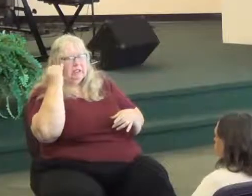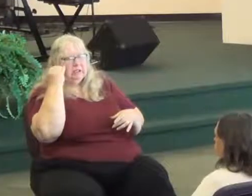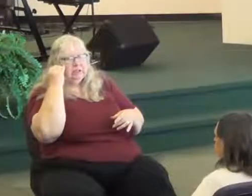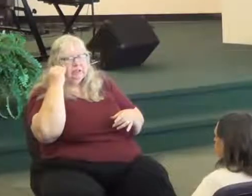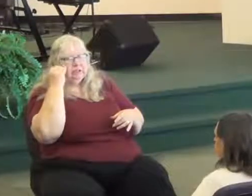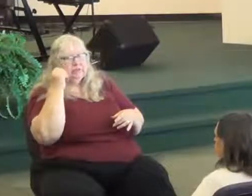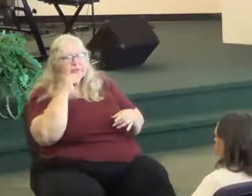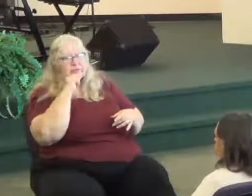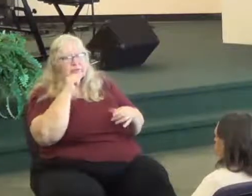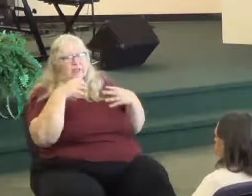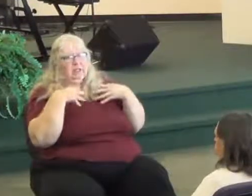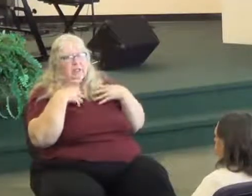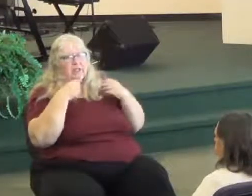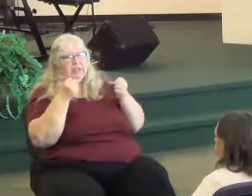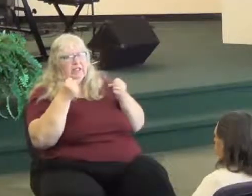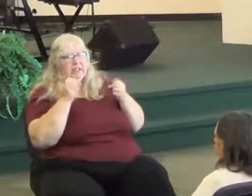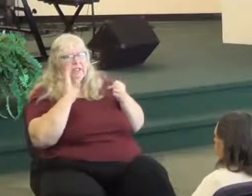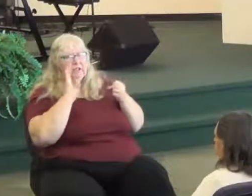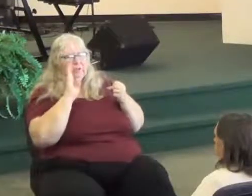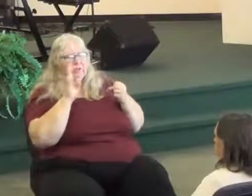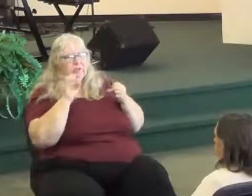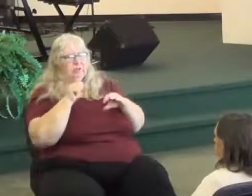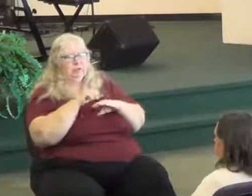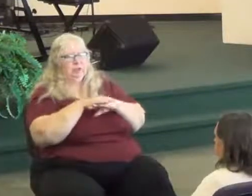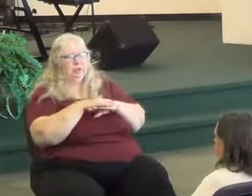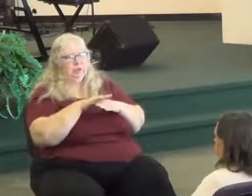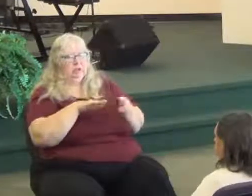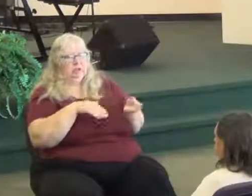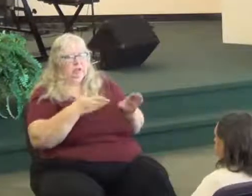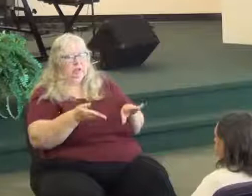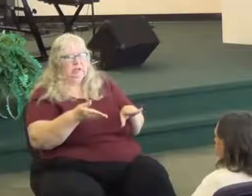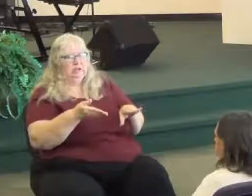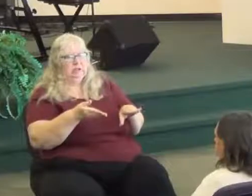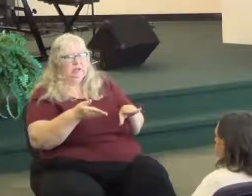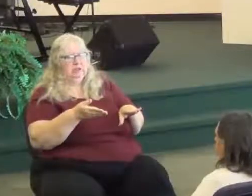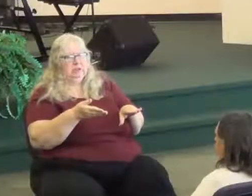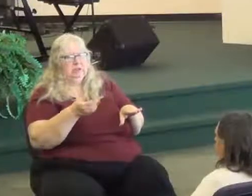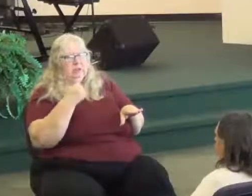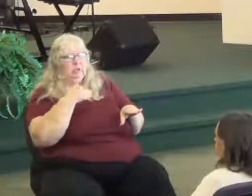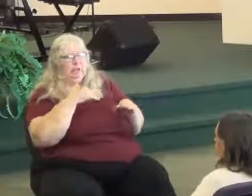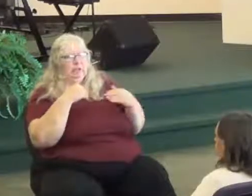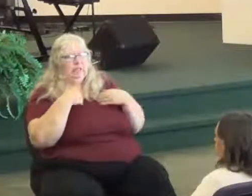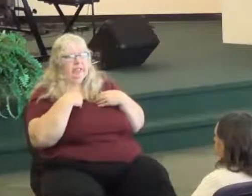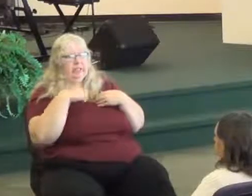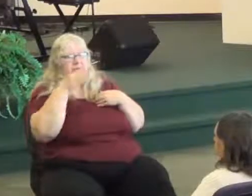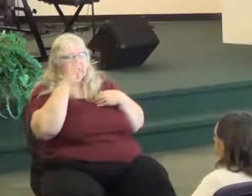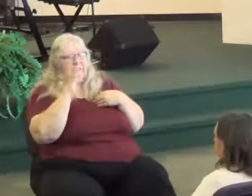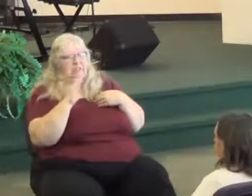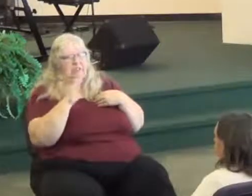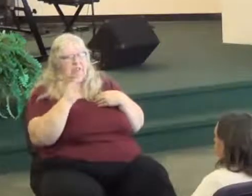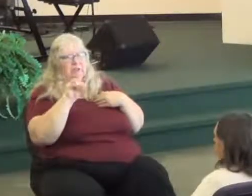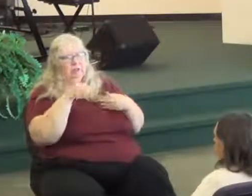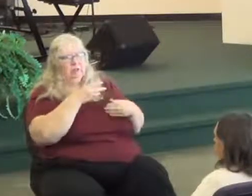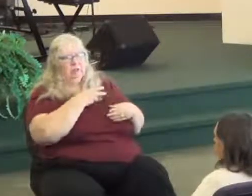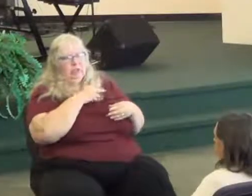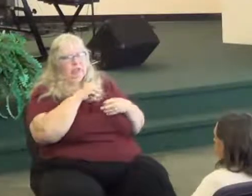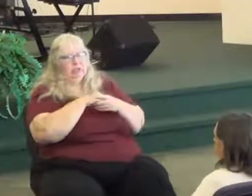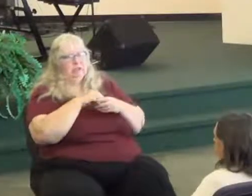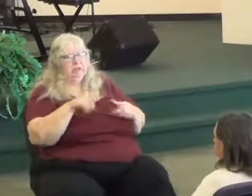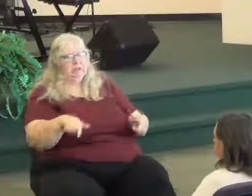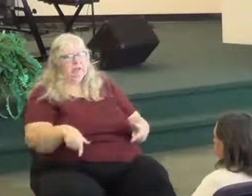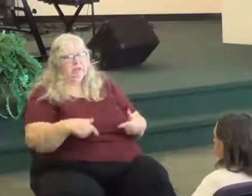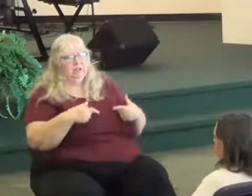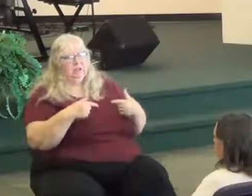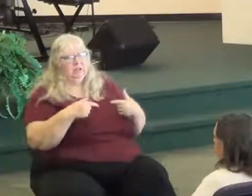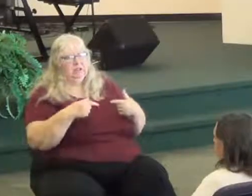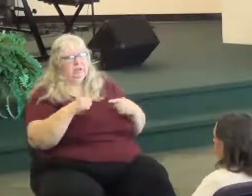Your sin disease. Right now, we have a little bit of God's grace in our life, right? But one day, if you're not right with Jesus, you will be eternally